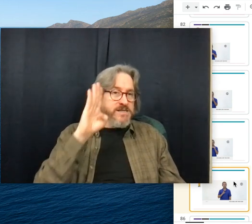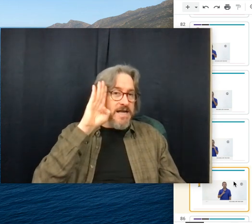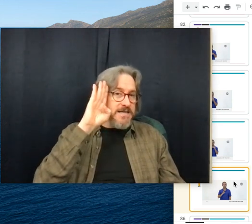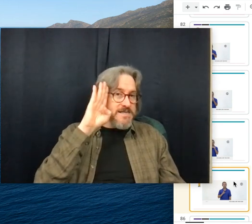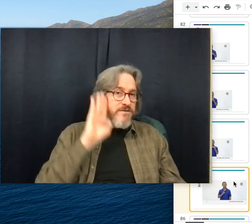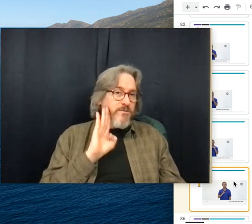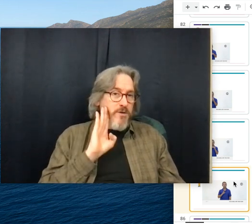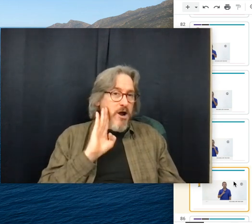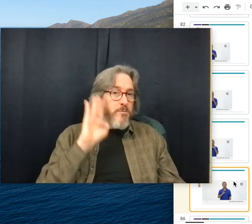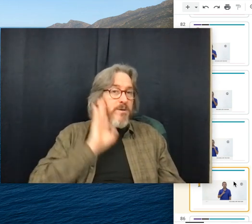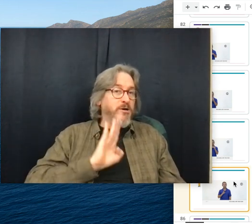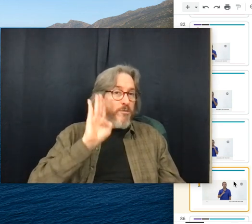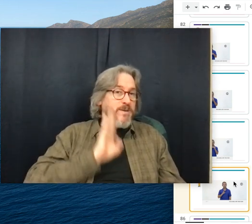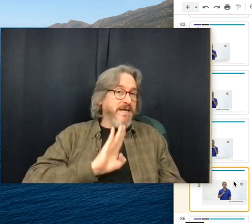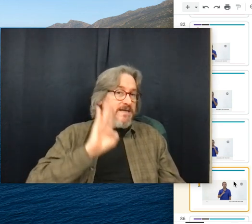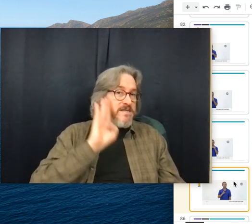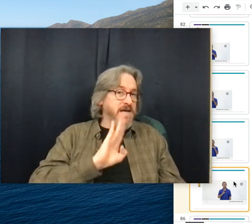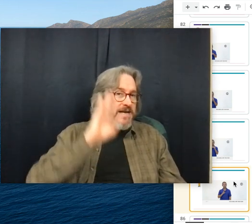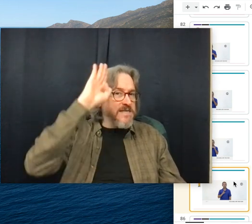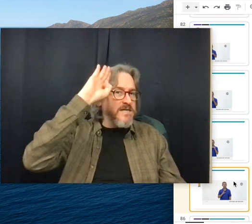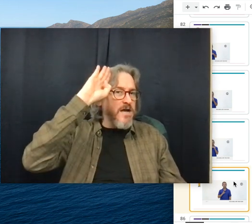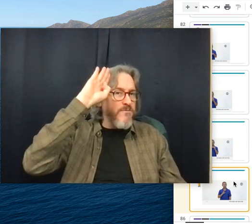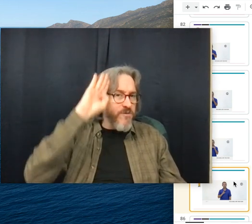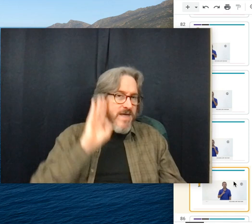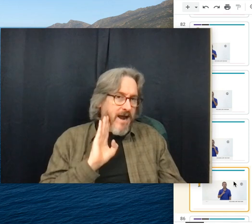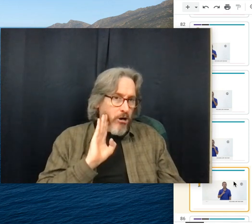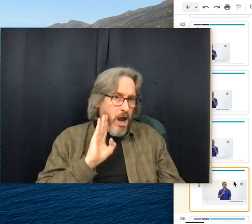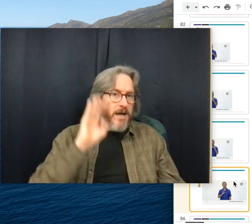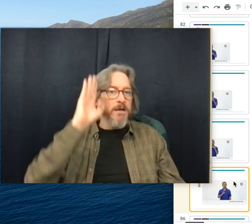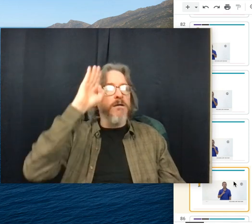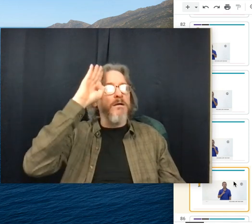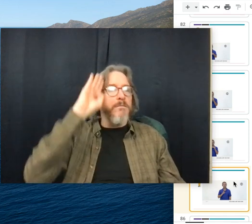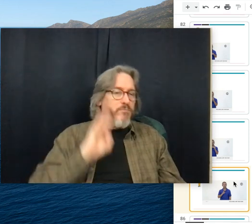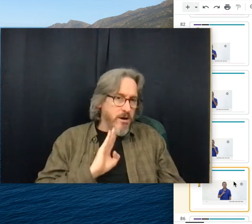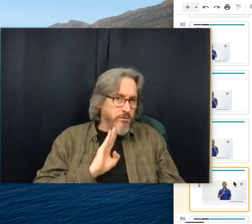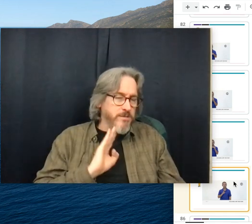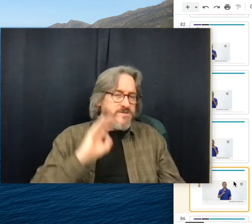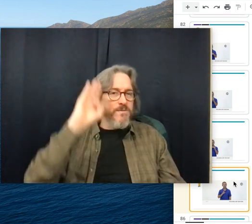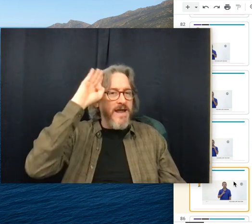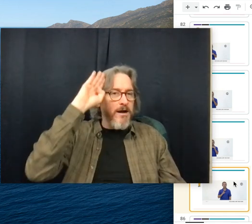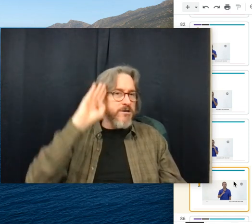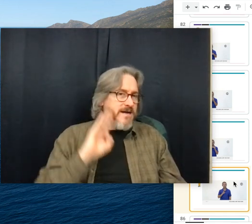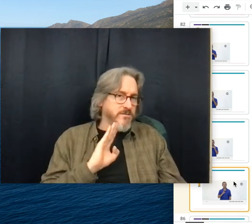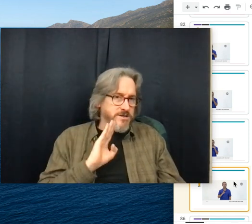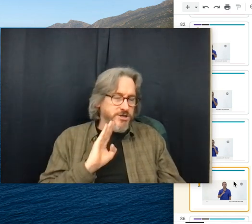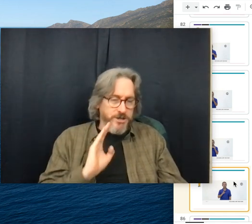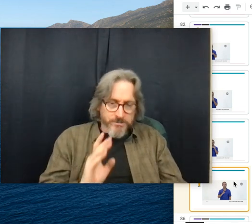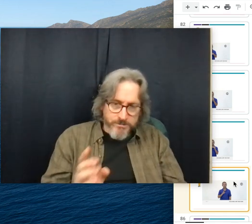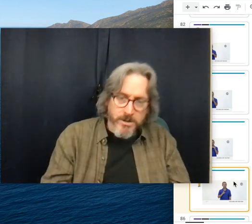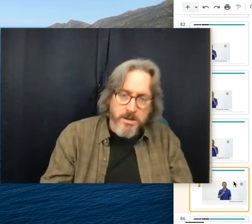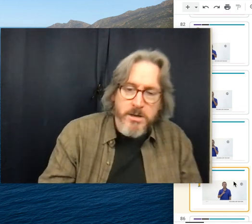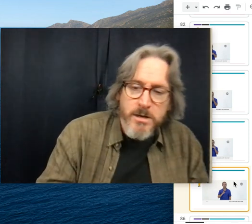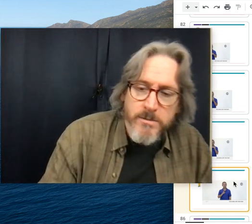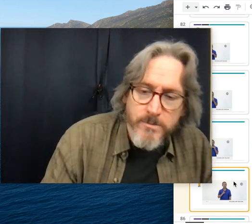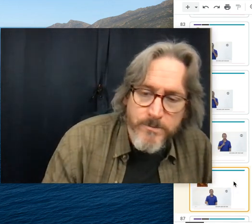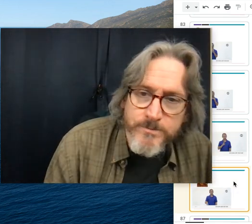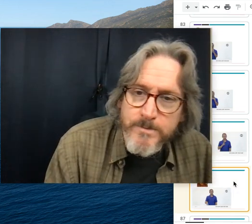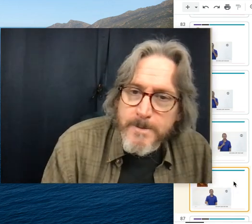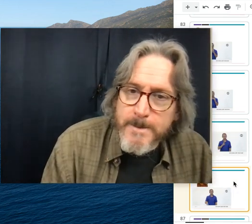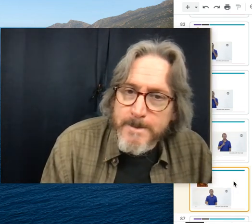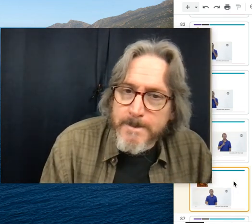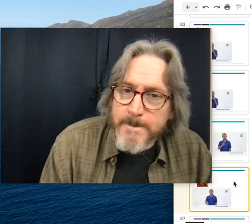Beer is like the sign for brown, but it repeats. And it doesn't come from the hairline. Brown comes from the hair down to the chin.